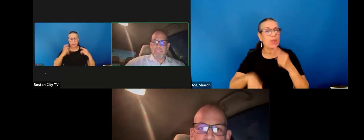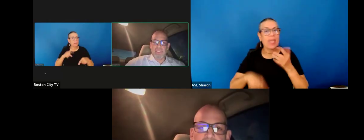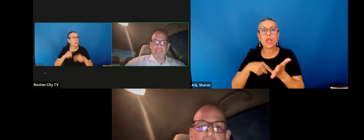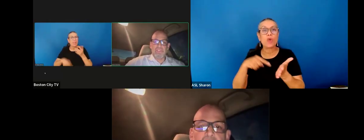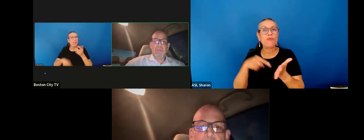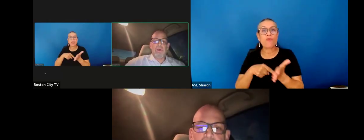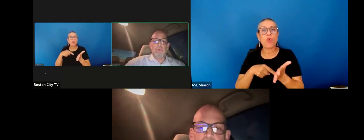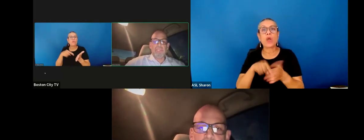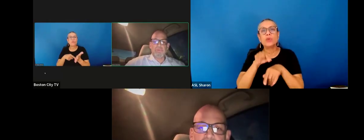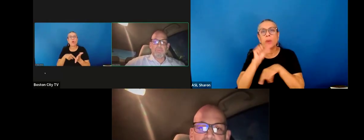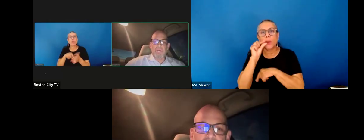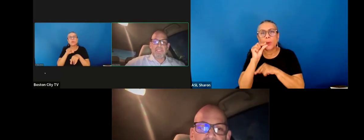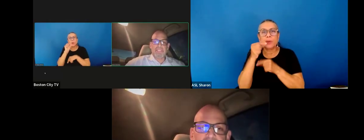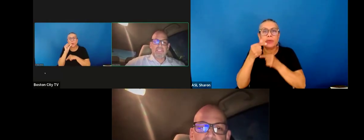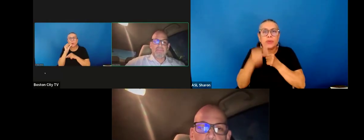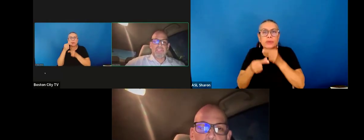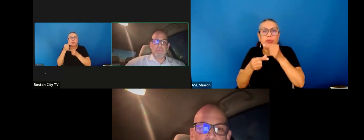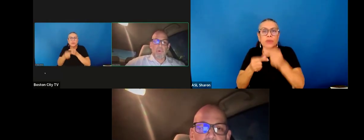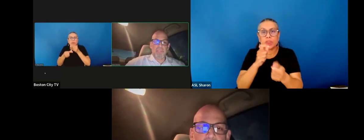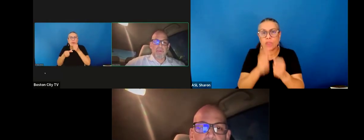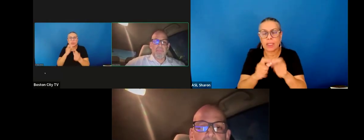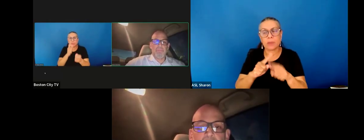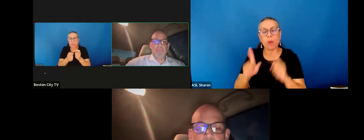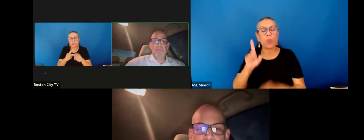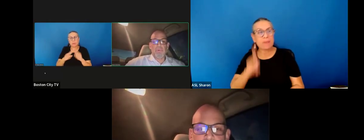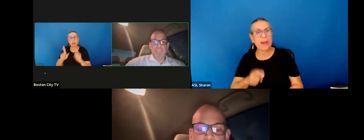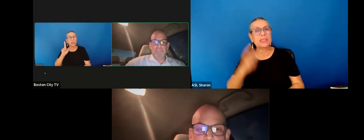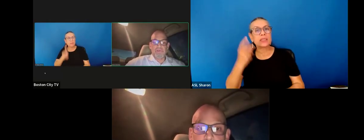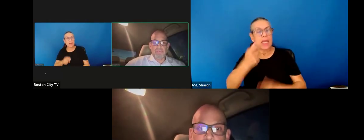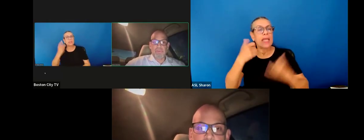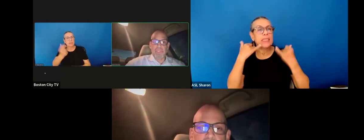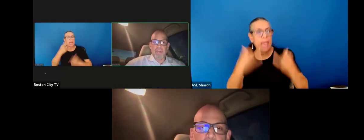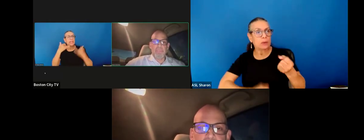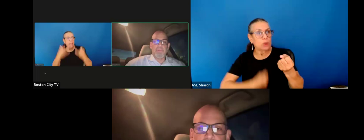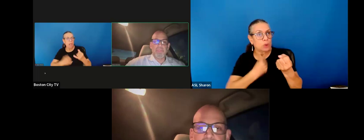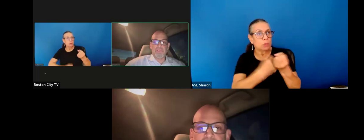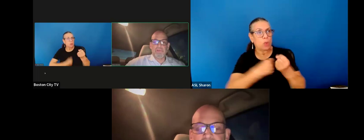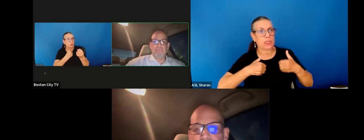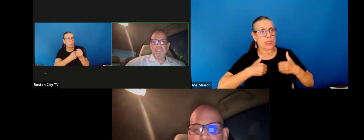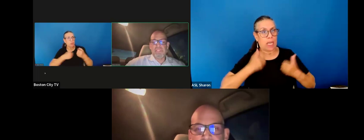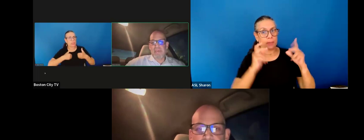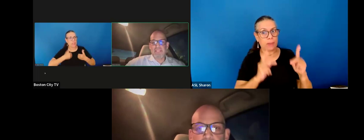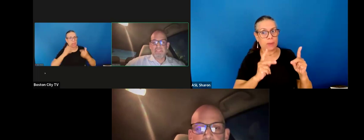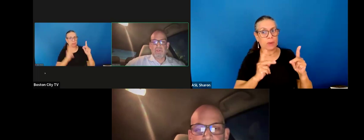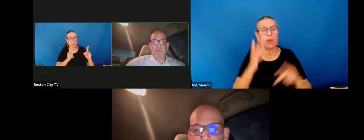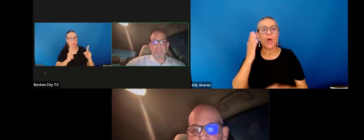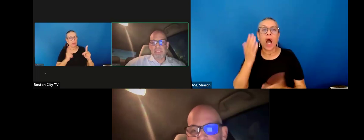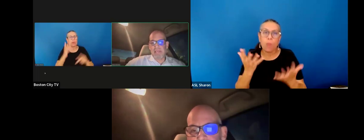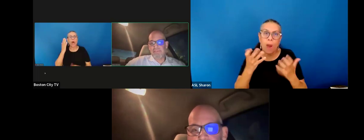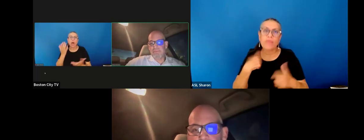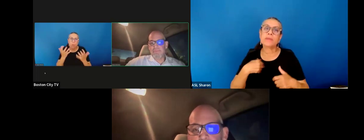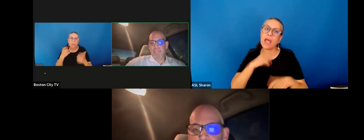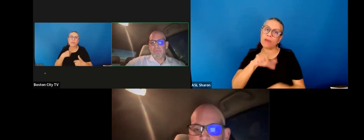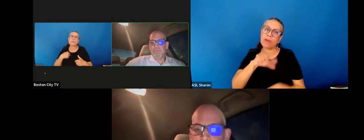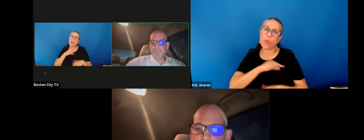incremental change. We must respond decisively to support young people we serve, the young people we serve, to have access to quality